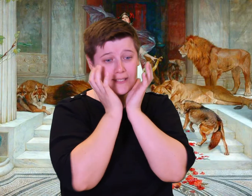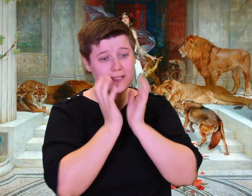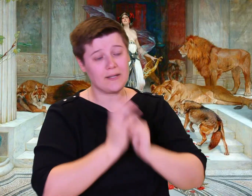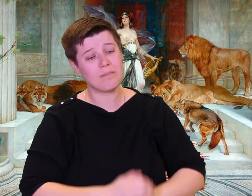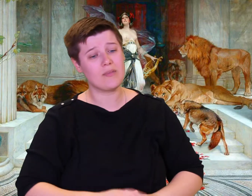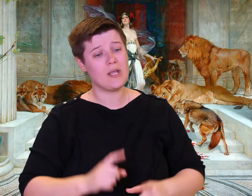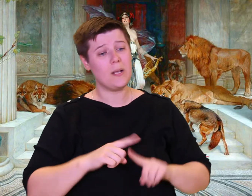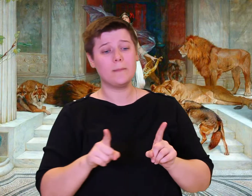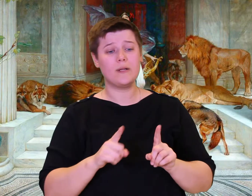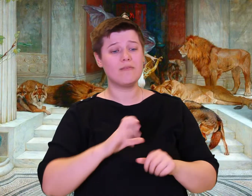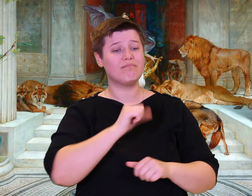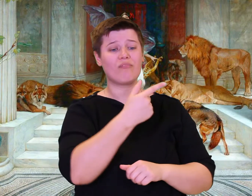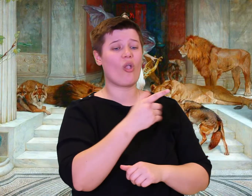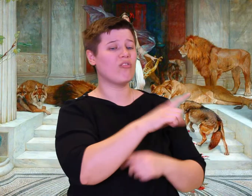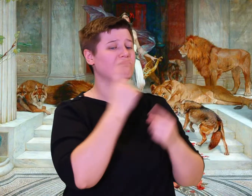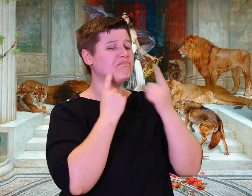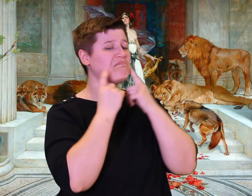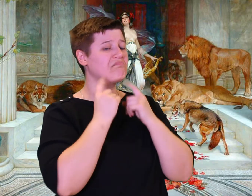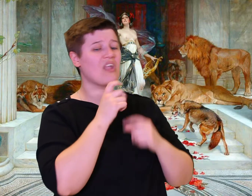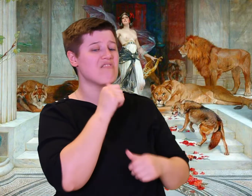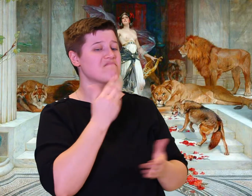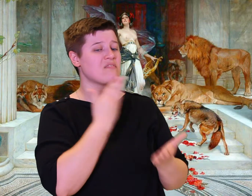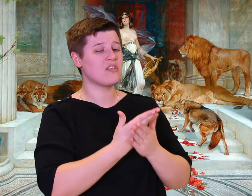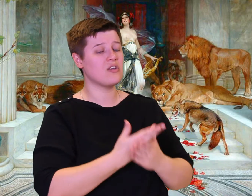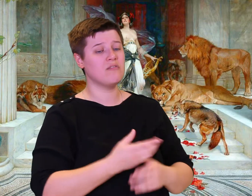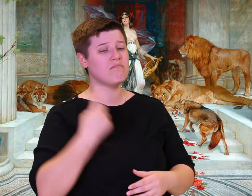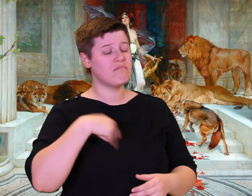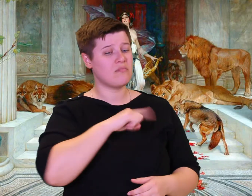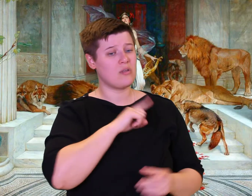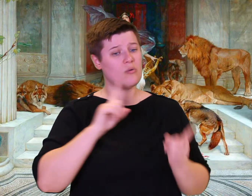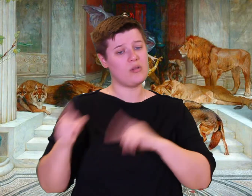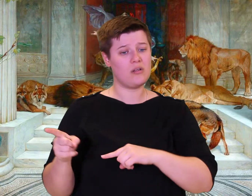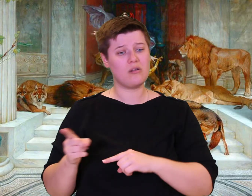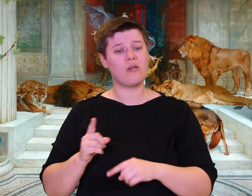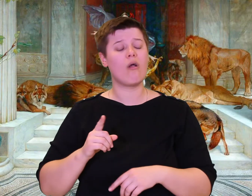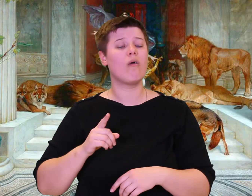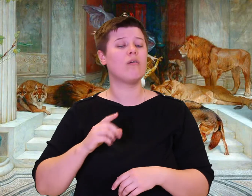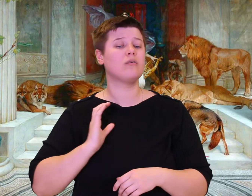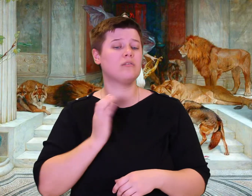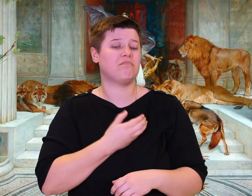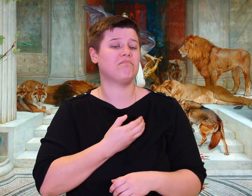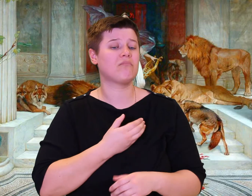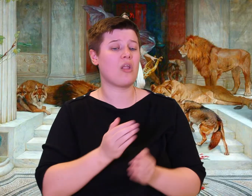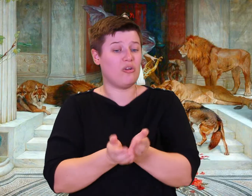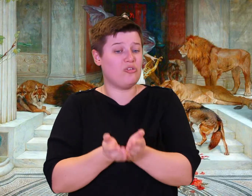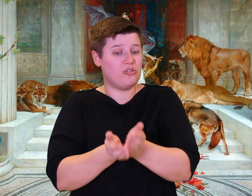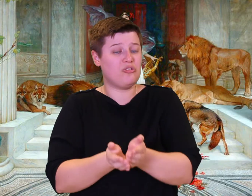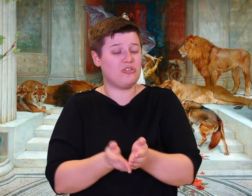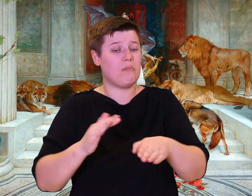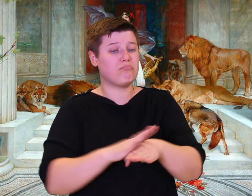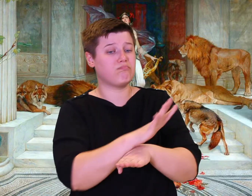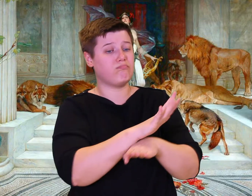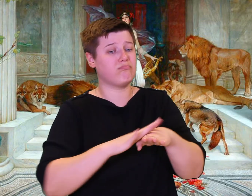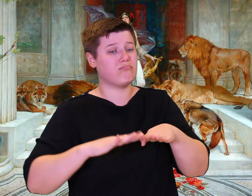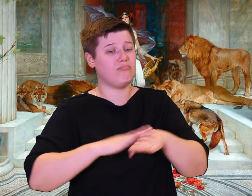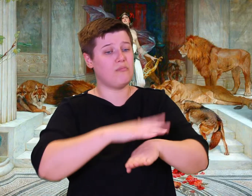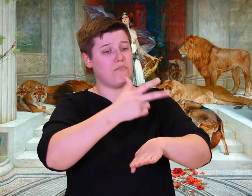the house of Hades and Persephone to meet Tiresias, the Theban spirit. At that their hearts were